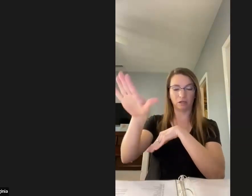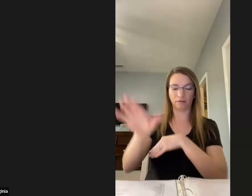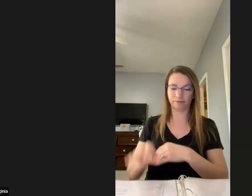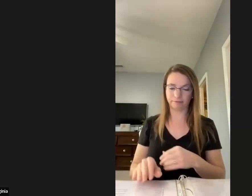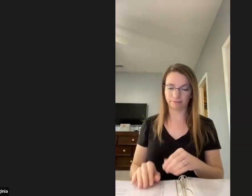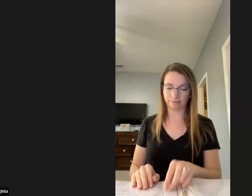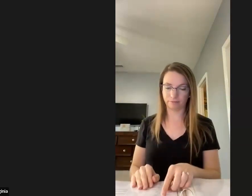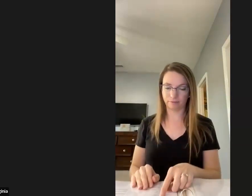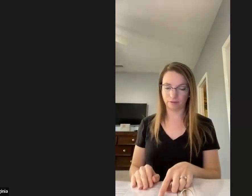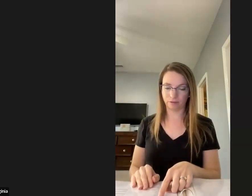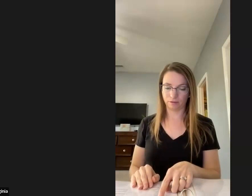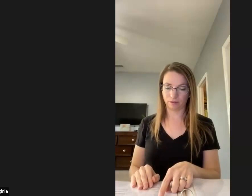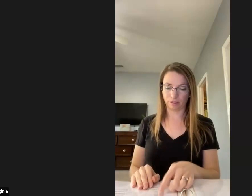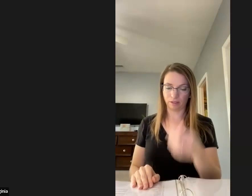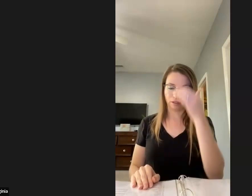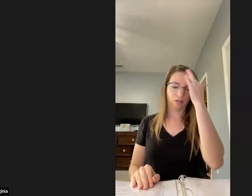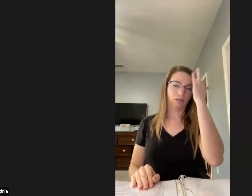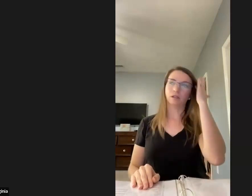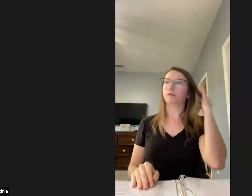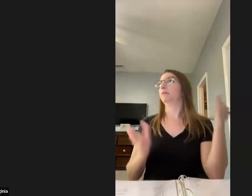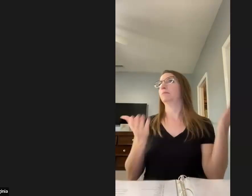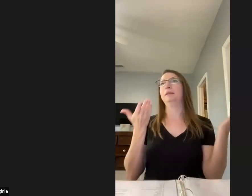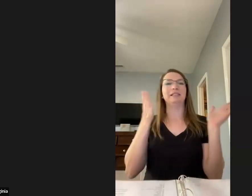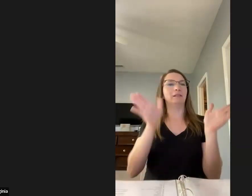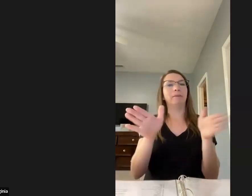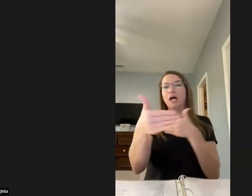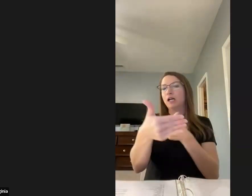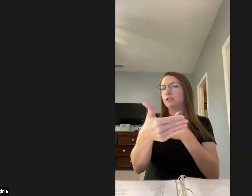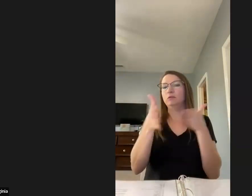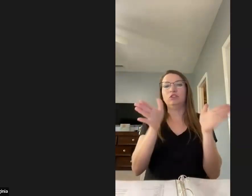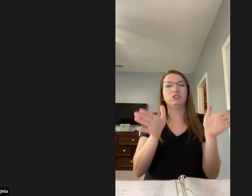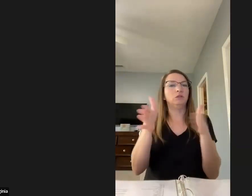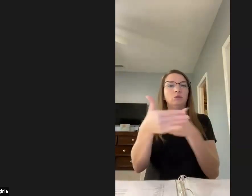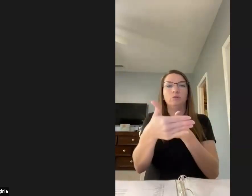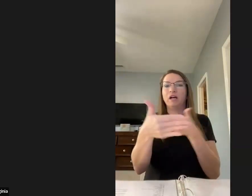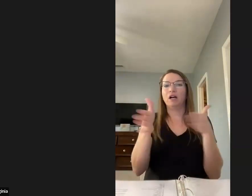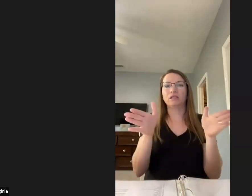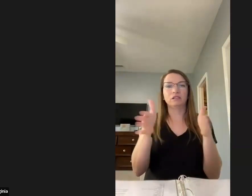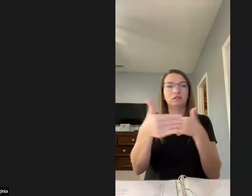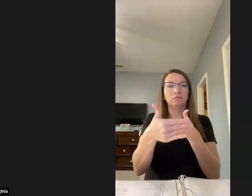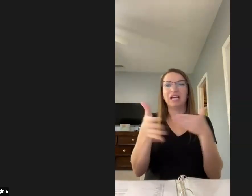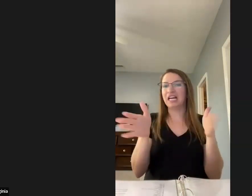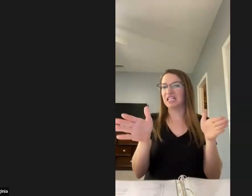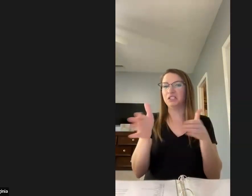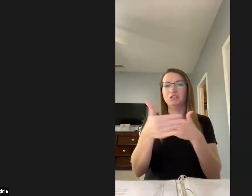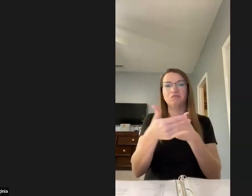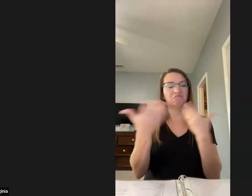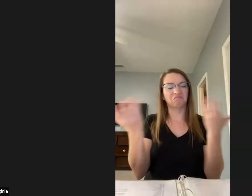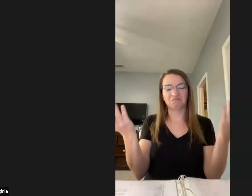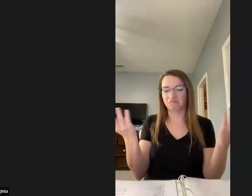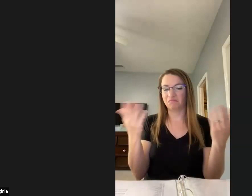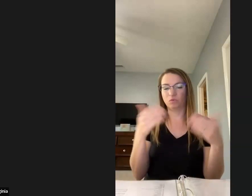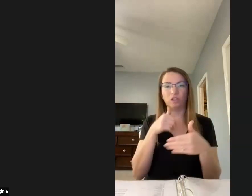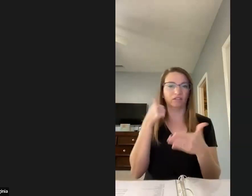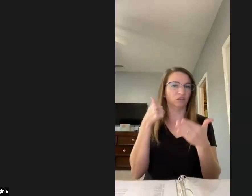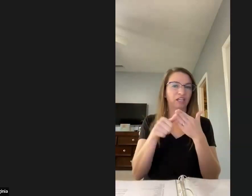off. Okay. Maybe it's a box. You would just do box, package, whatever.